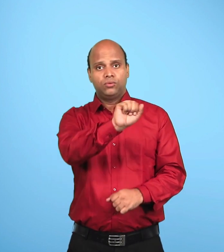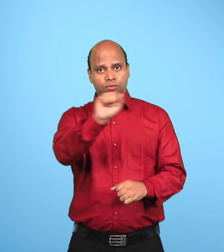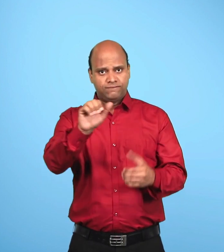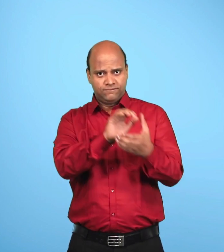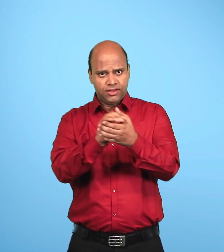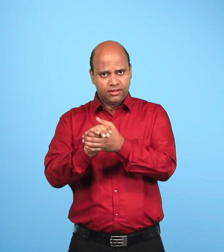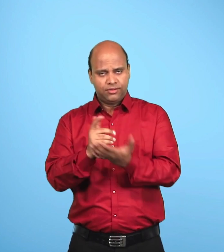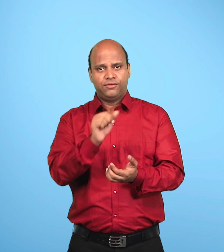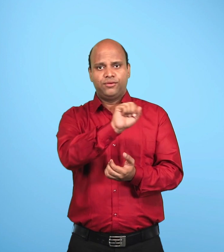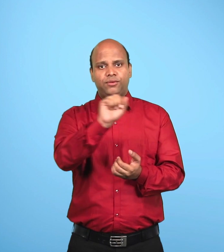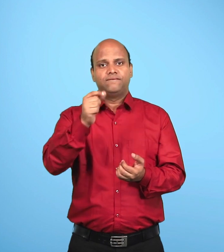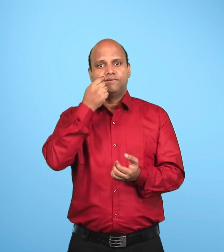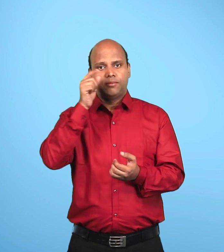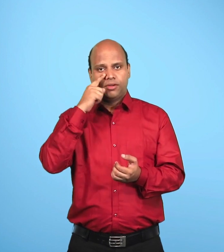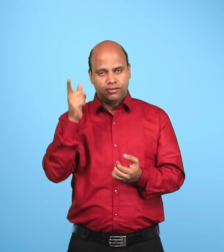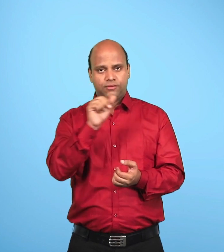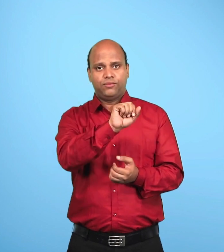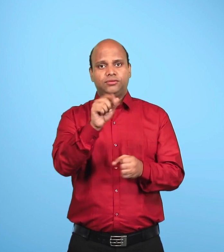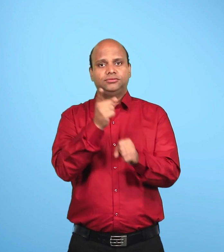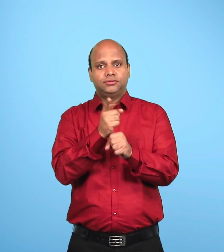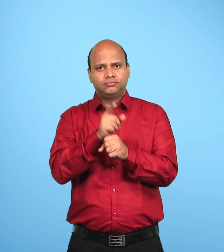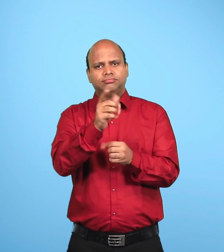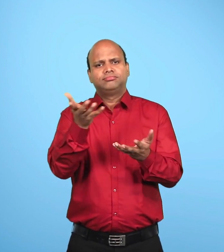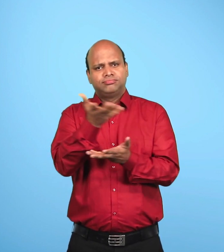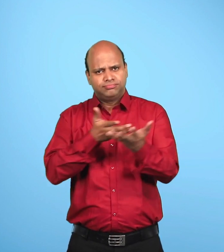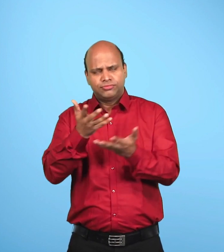Discuss also with your friends, parents, and teachers